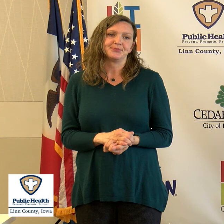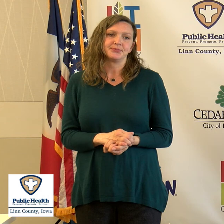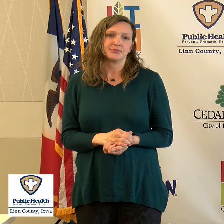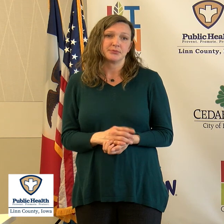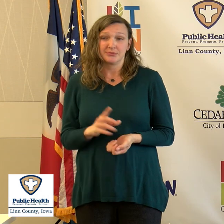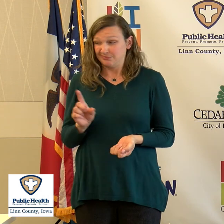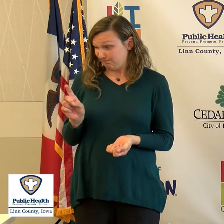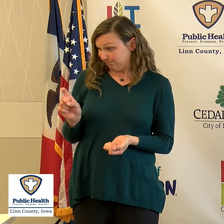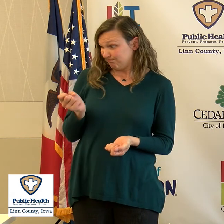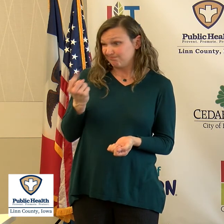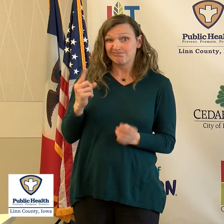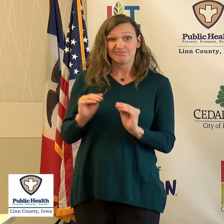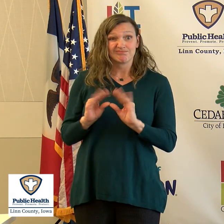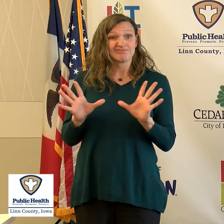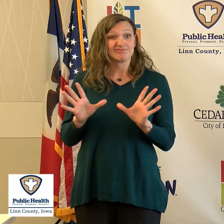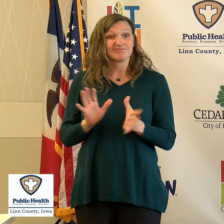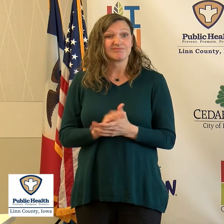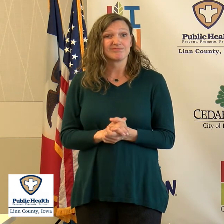question, Mary?